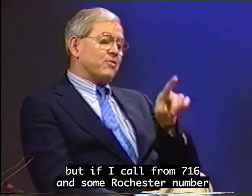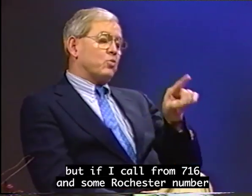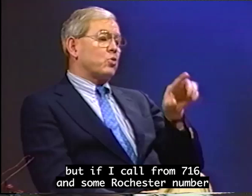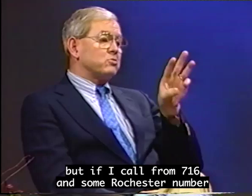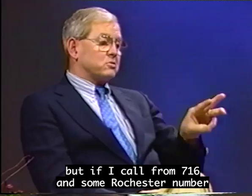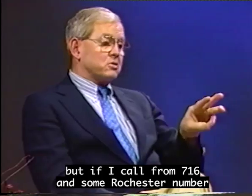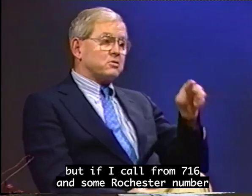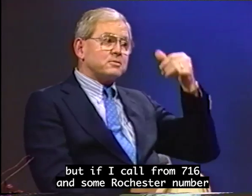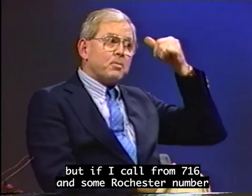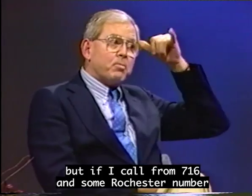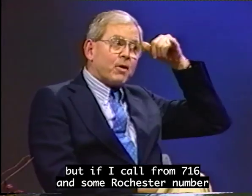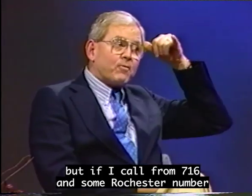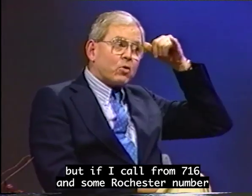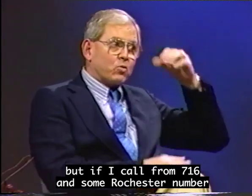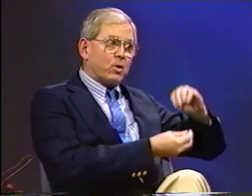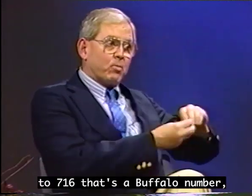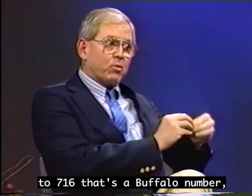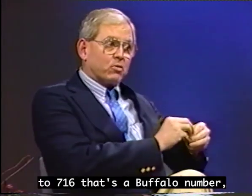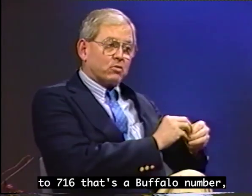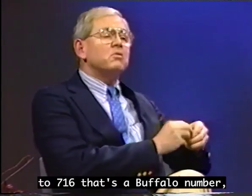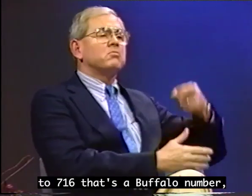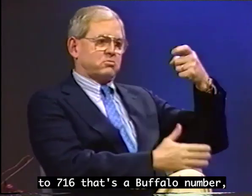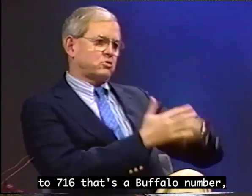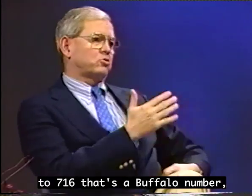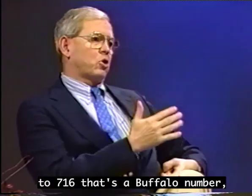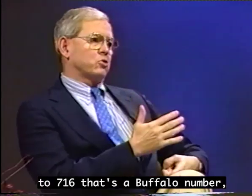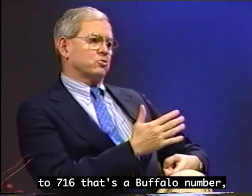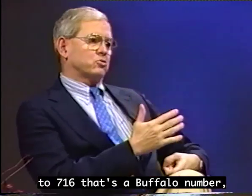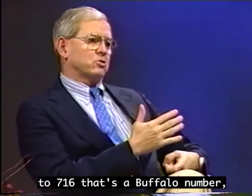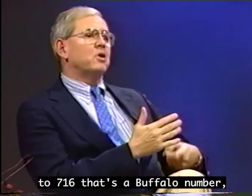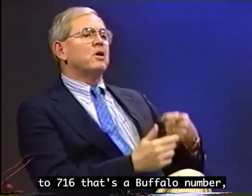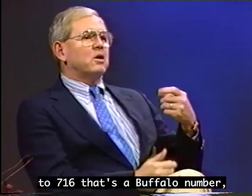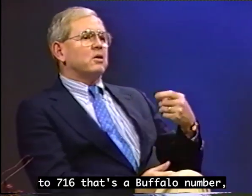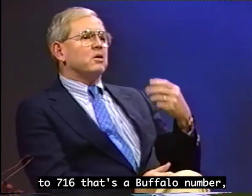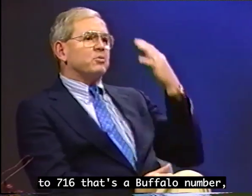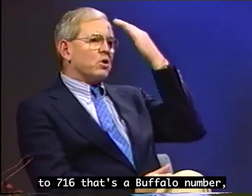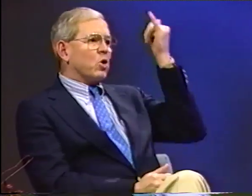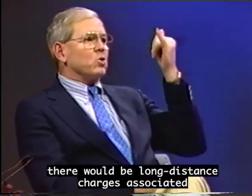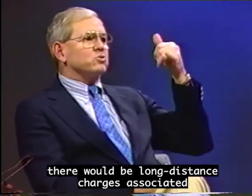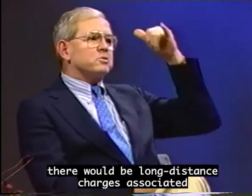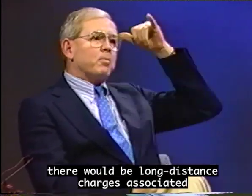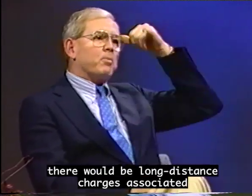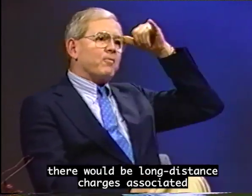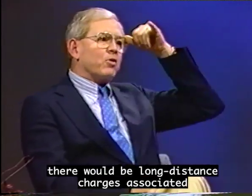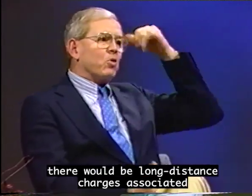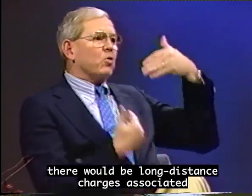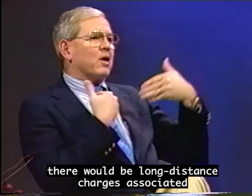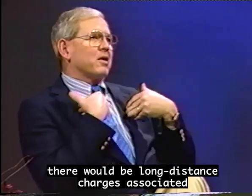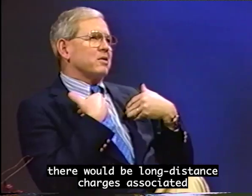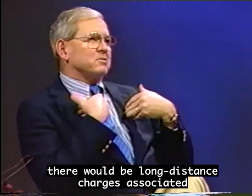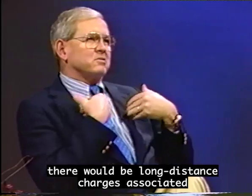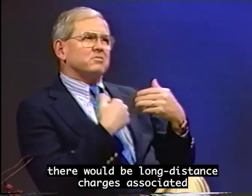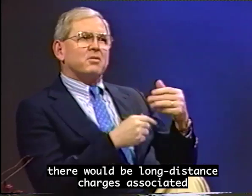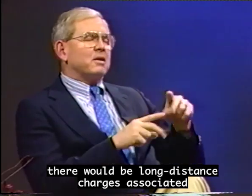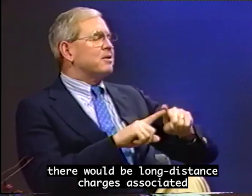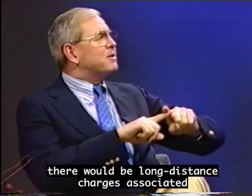716 and some Rochester number to 716 that's a Buffalo number, there would be long-distance charges